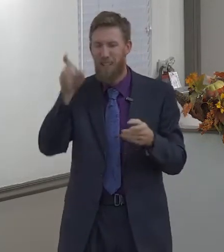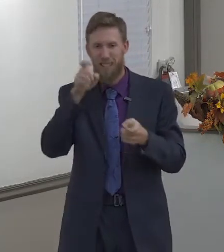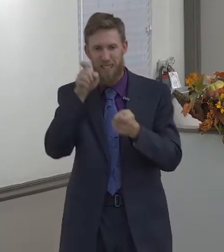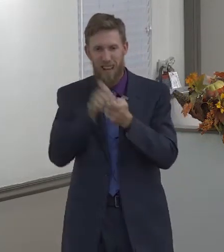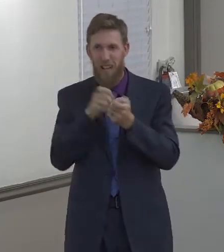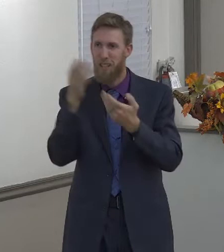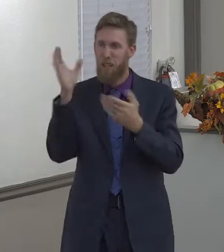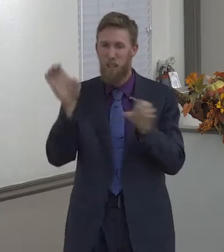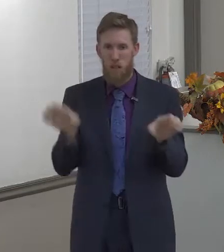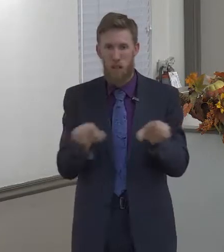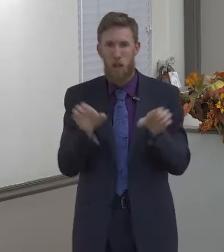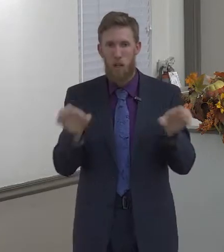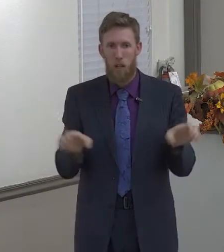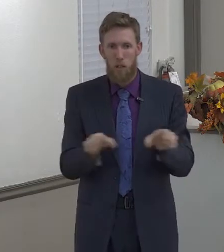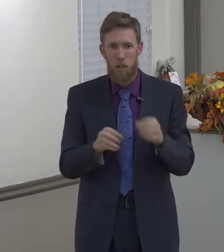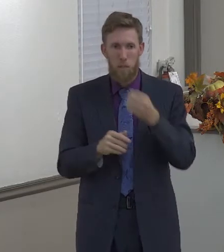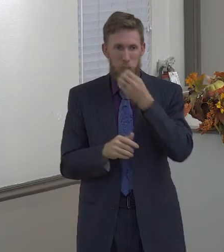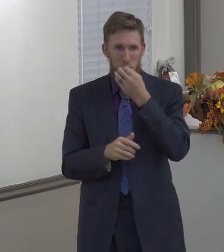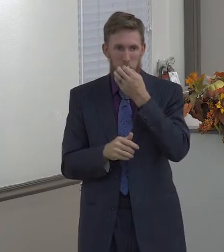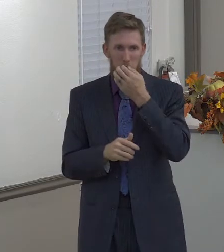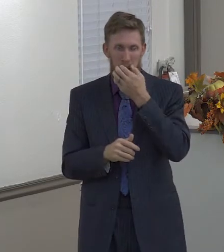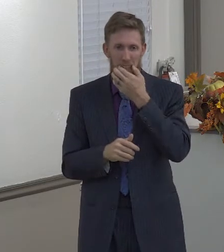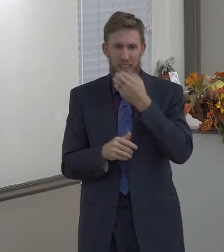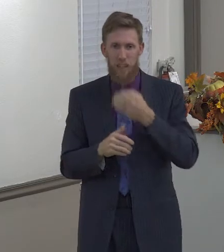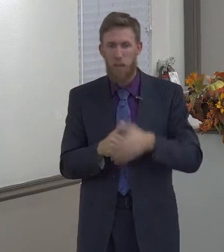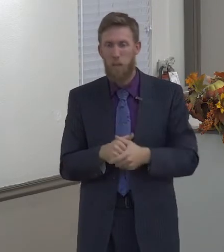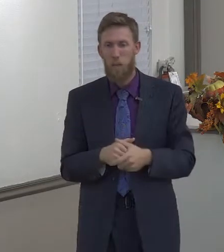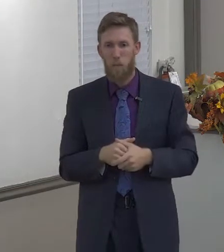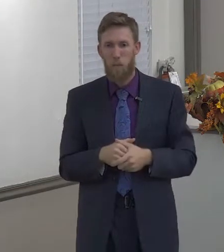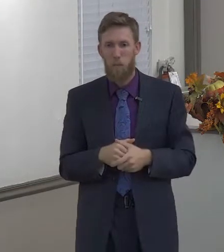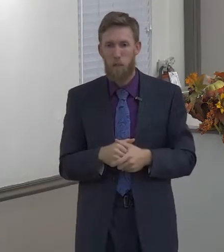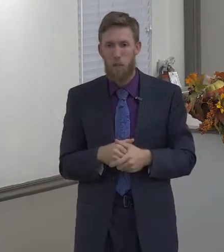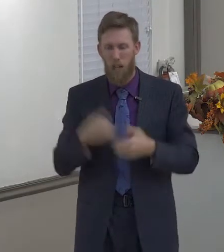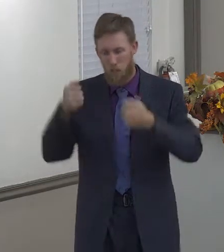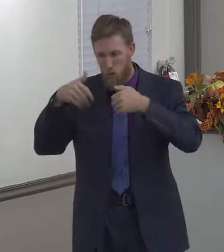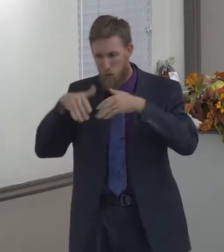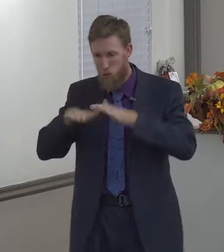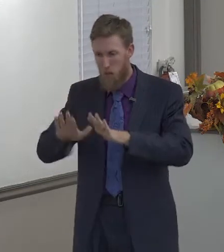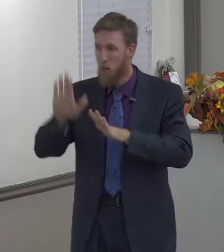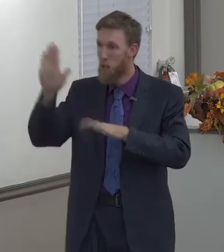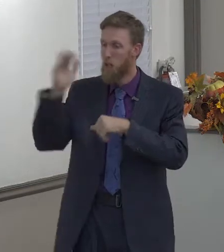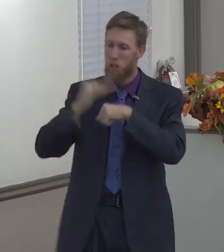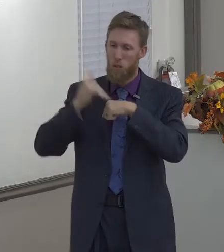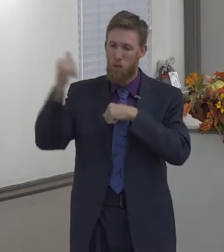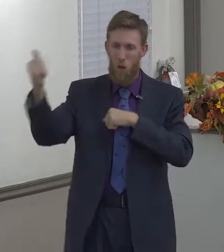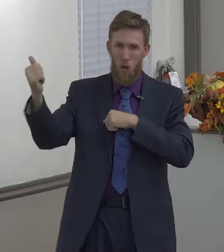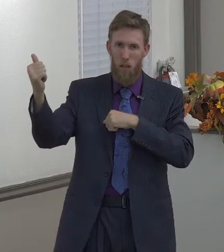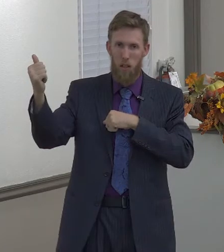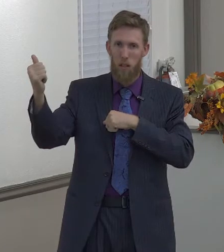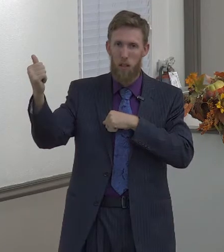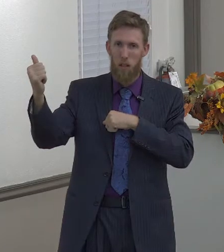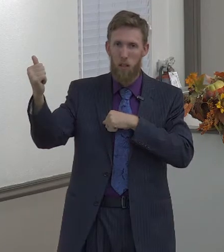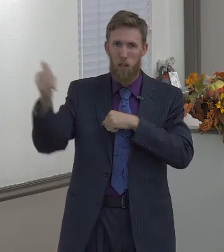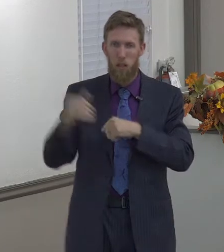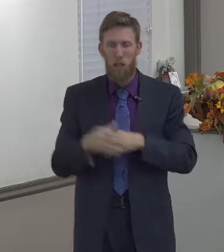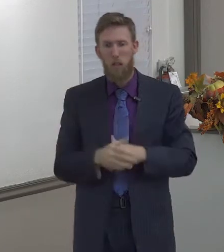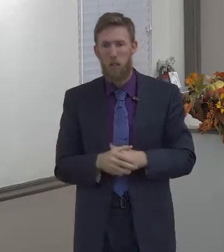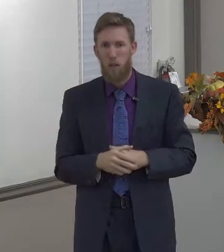what He has asked us to do in the church. Verse 18 makes something very clear to